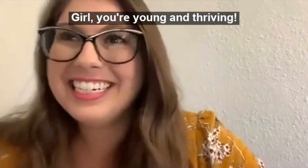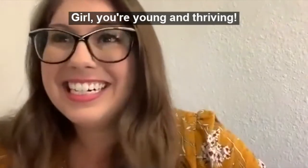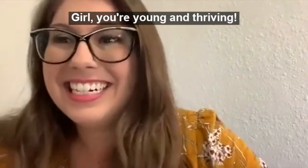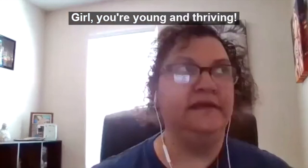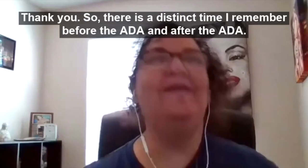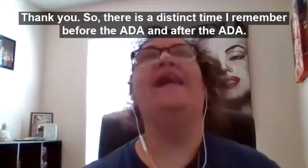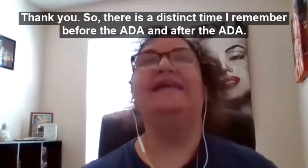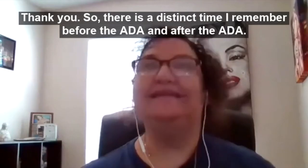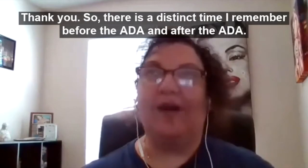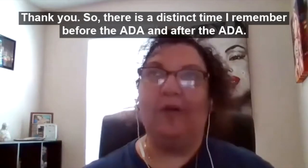Thank you.